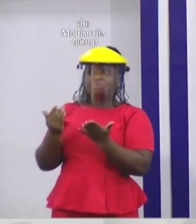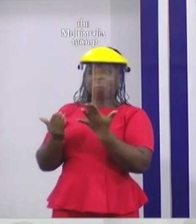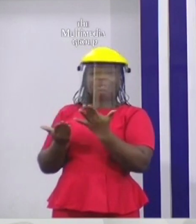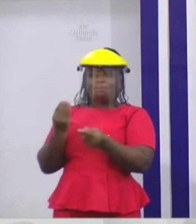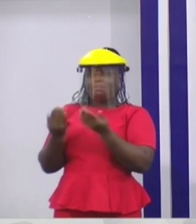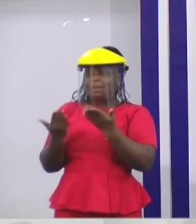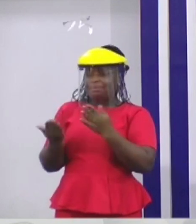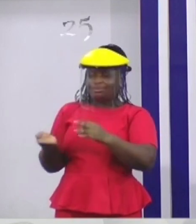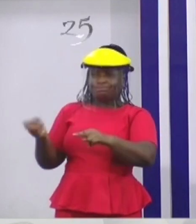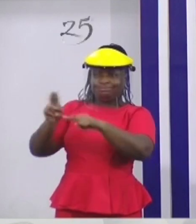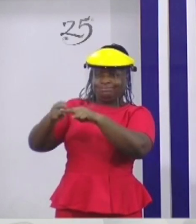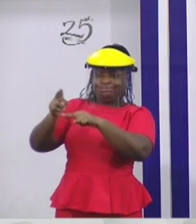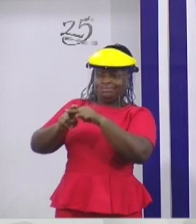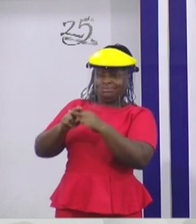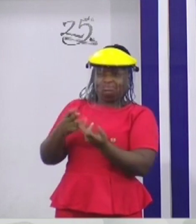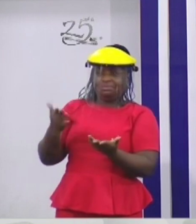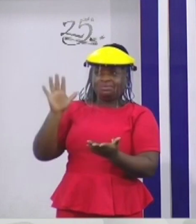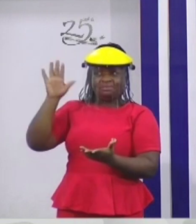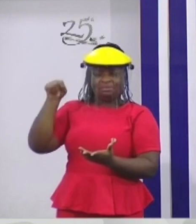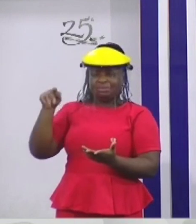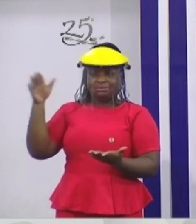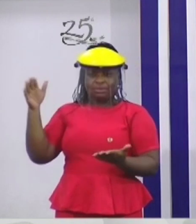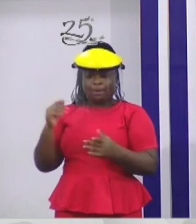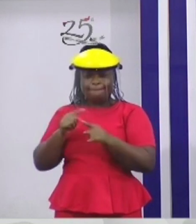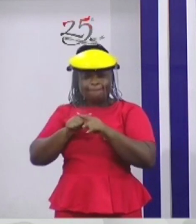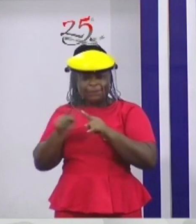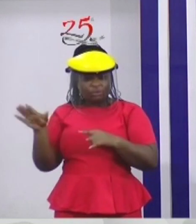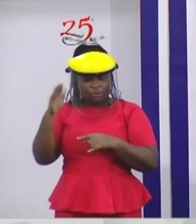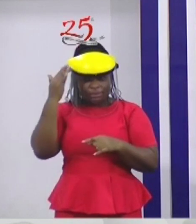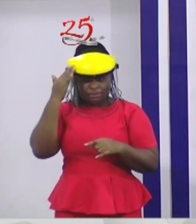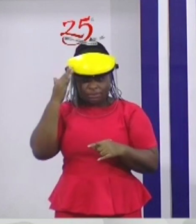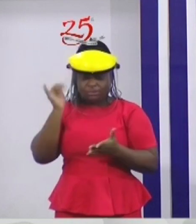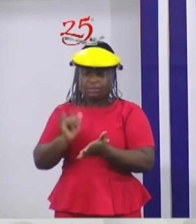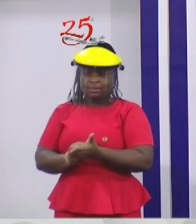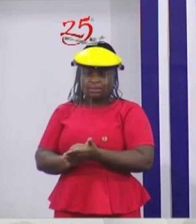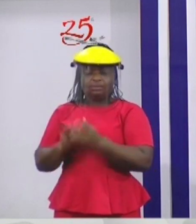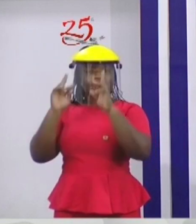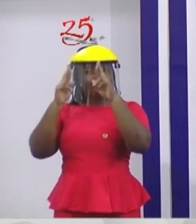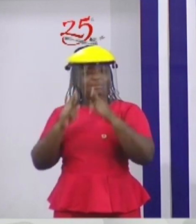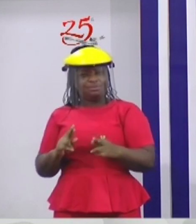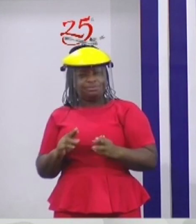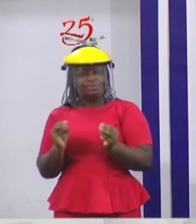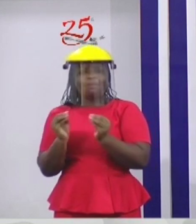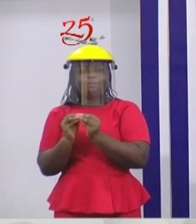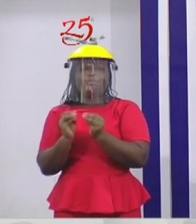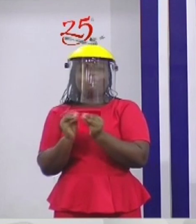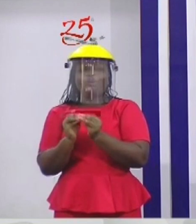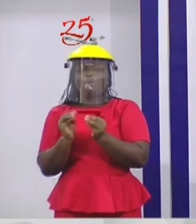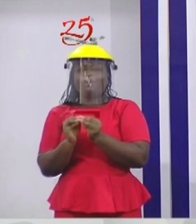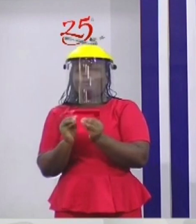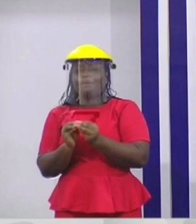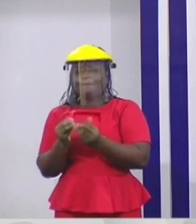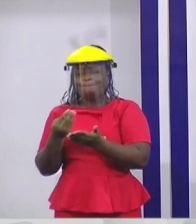have all been trying to work towards. It's important to note, however, that this slippage is as a result of the massive cuts in